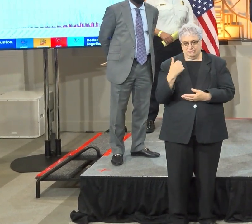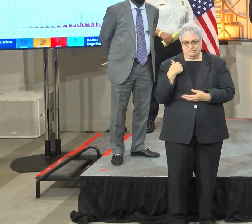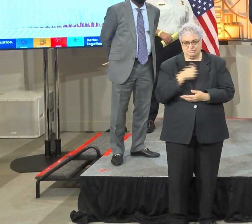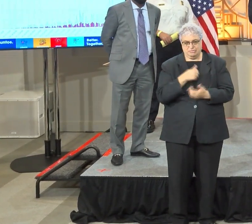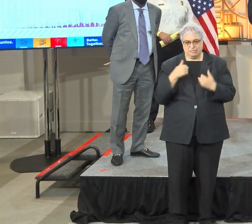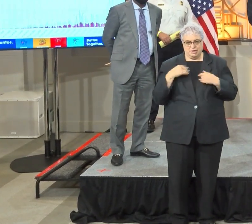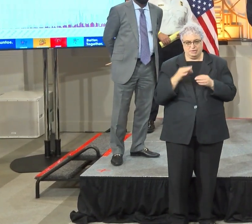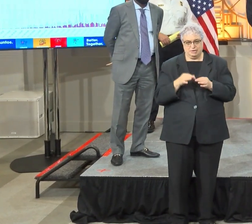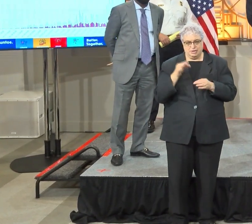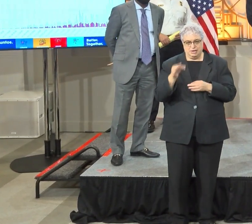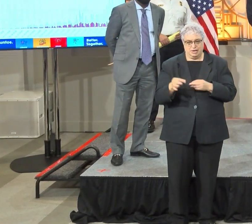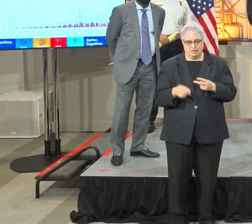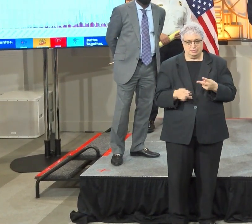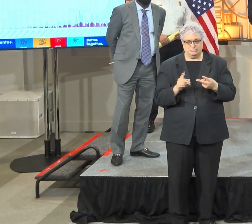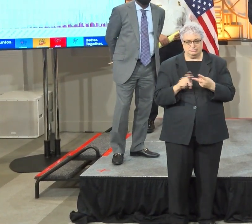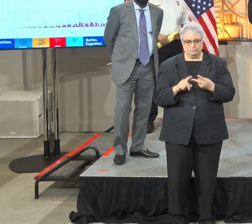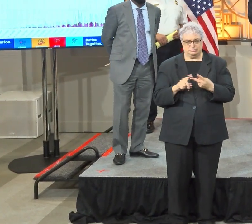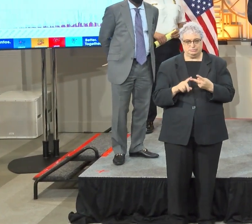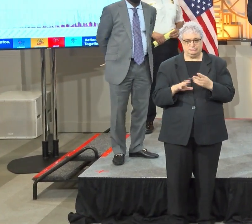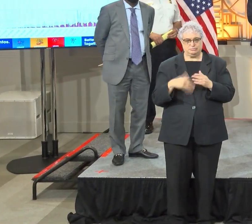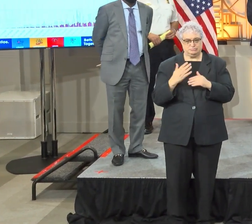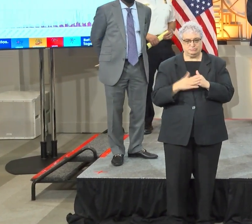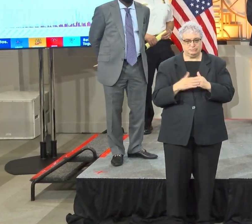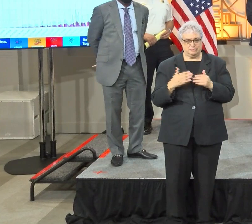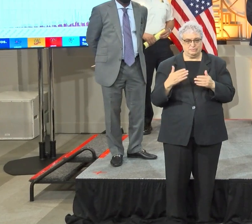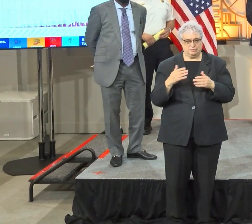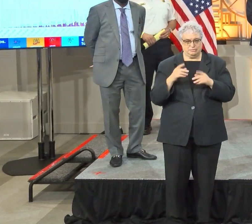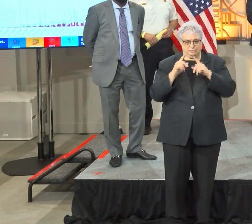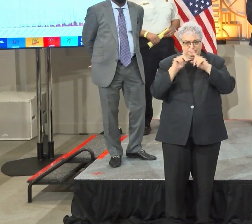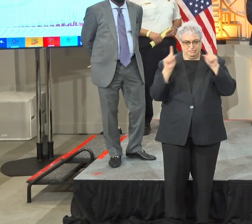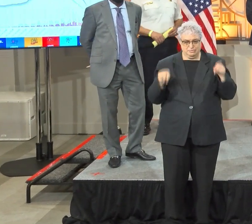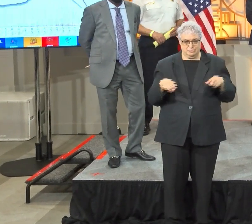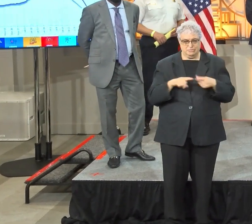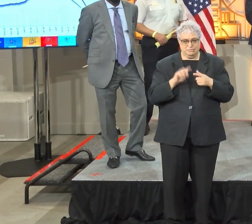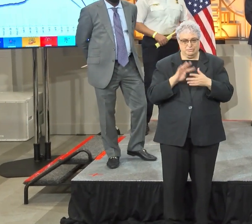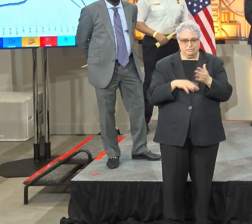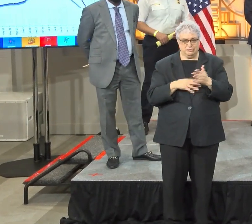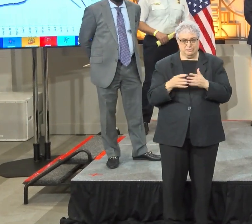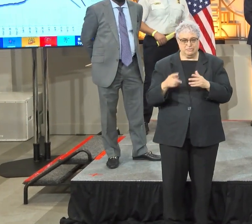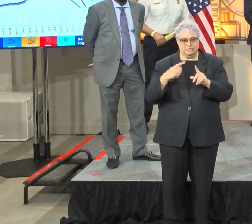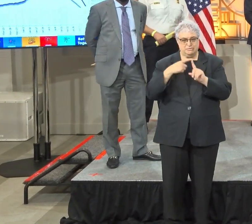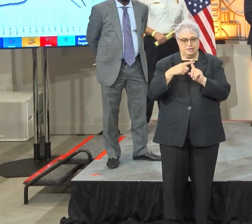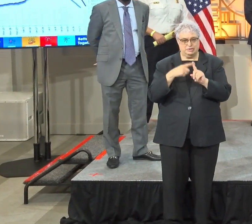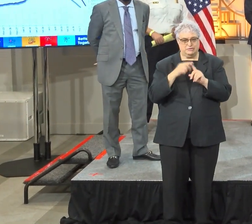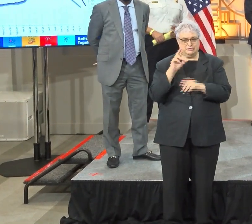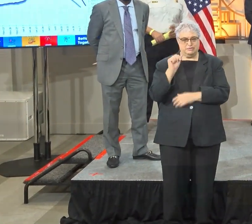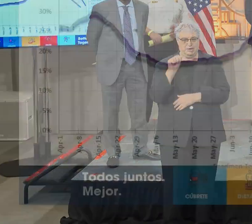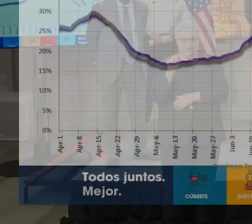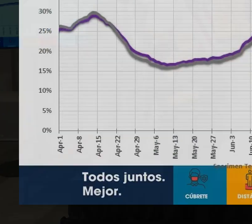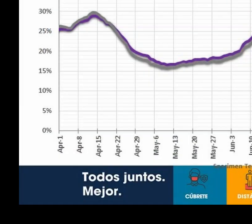delay. Now, the other reason we had the delay, if we go to the next slide, you will see that the positivity rate